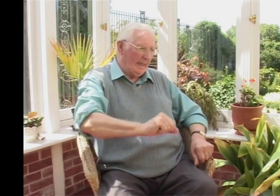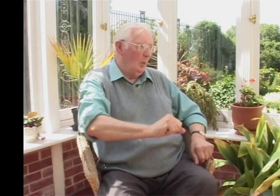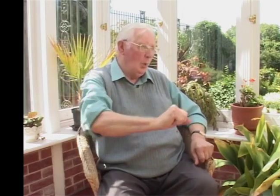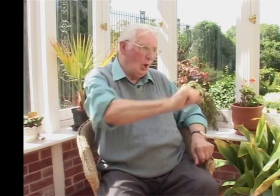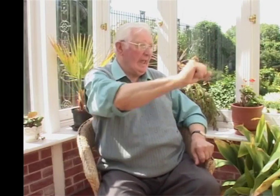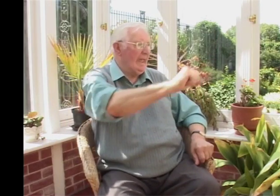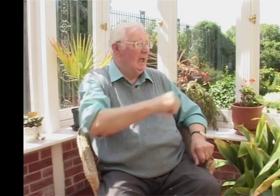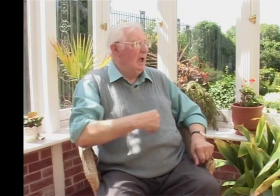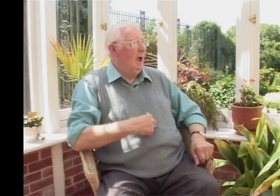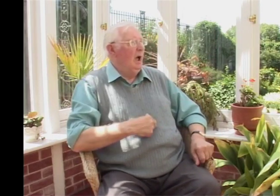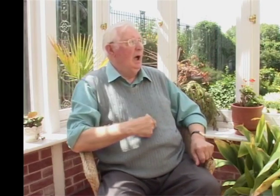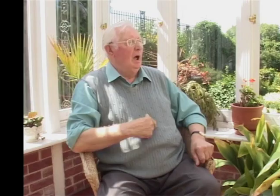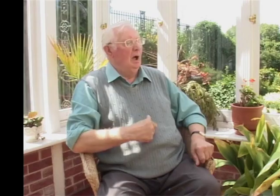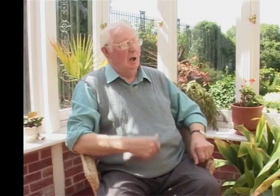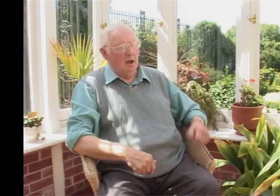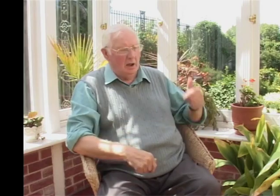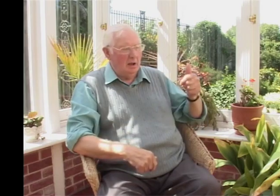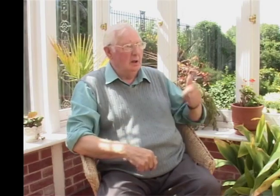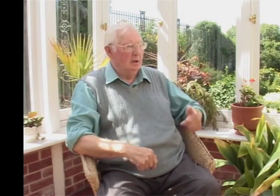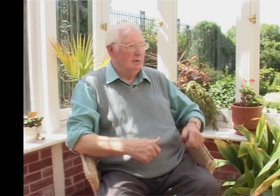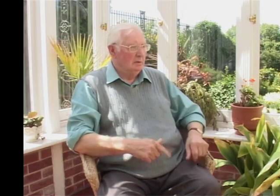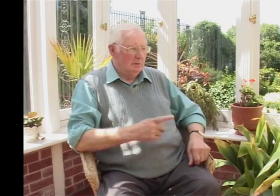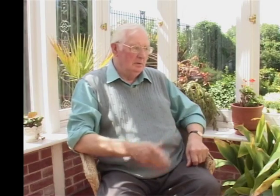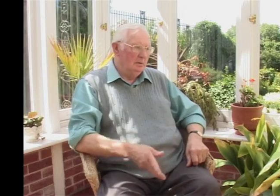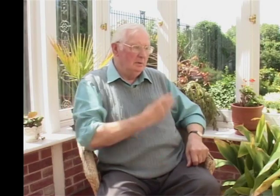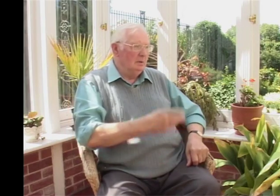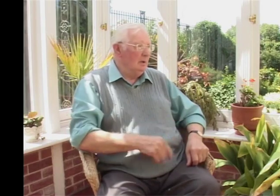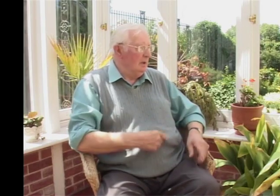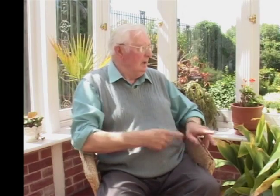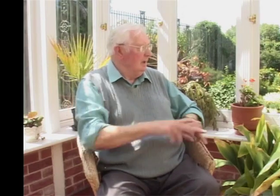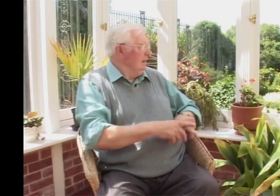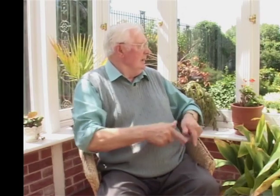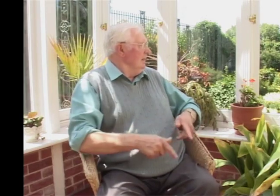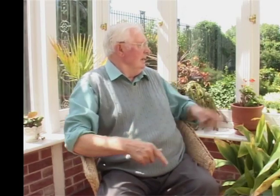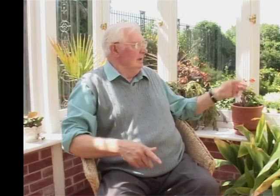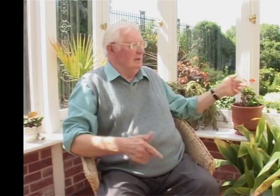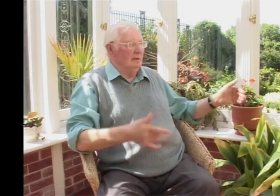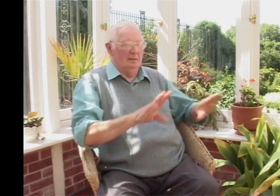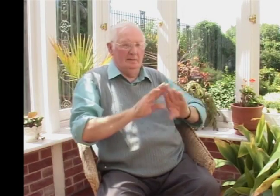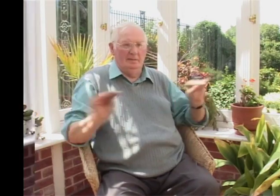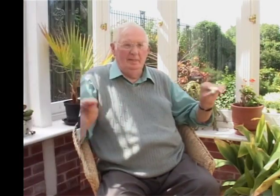hard. He said, well, you're going to have to walk from now on. So we did. He said, off you go. And that was it.